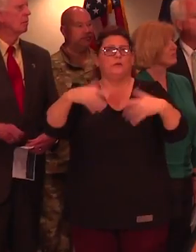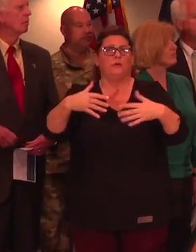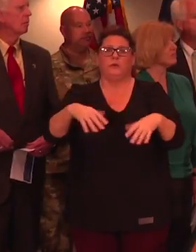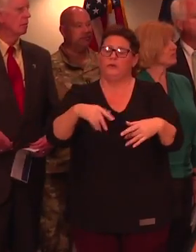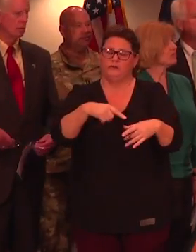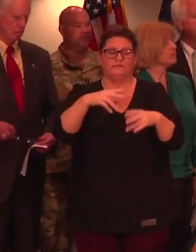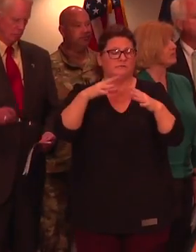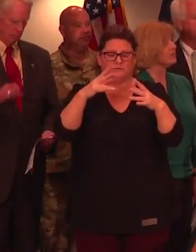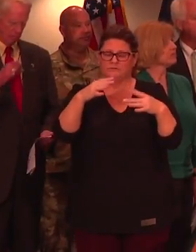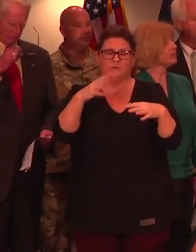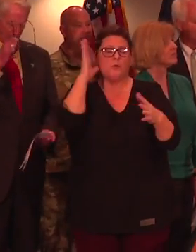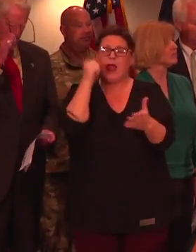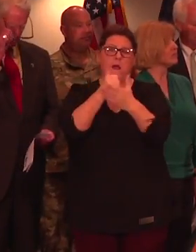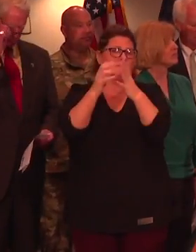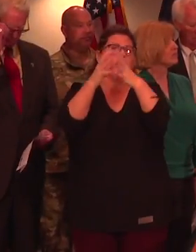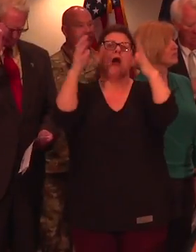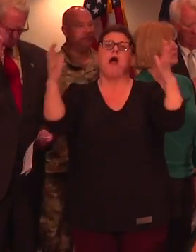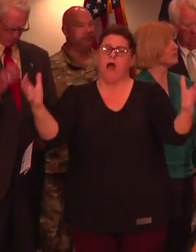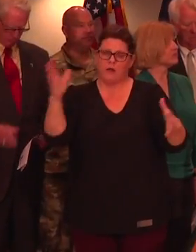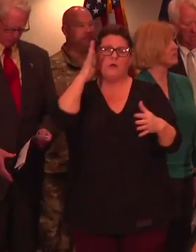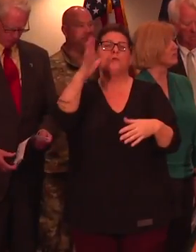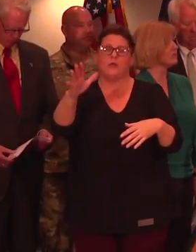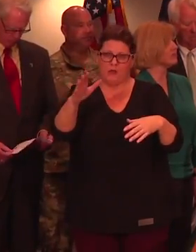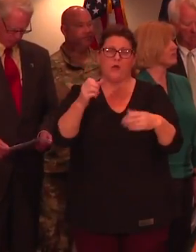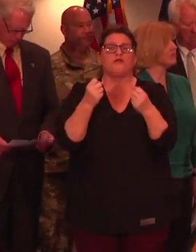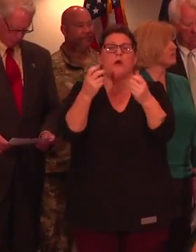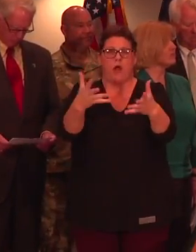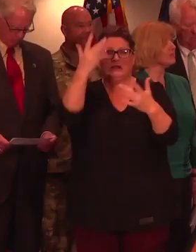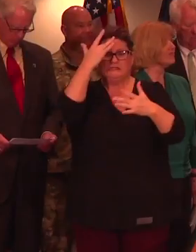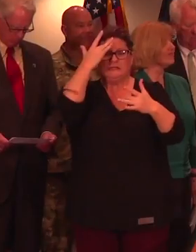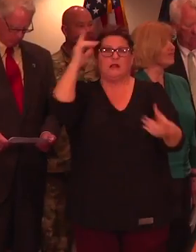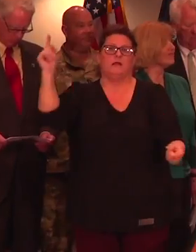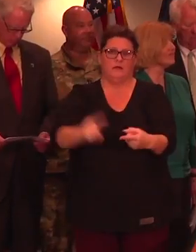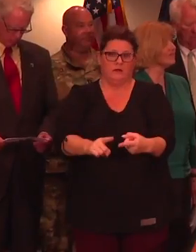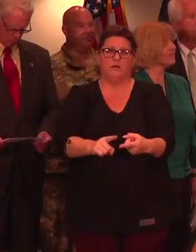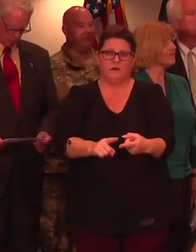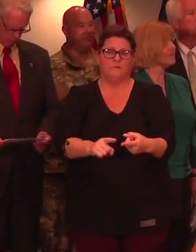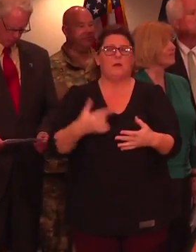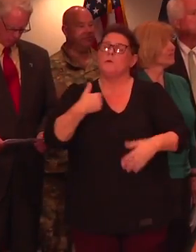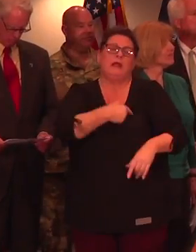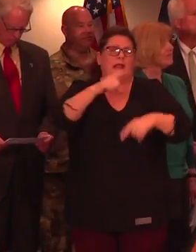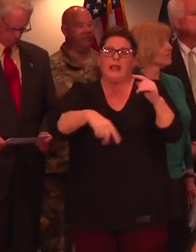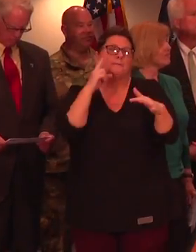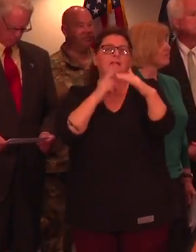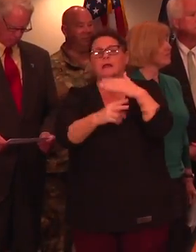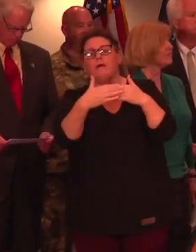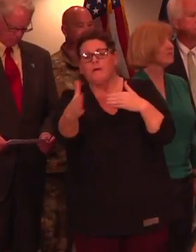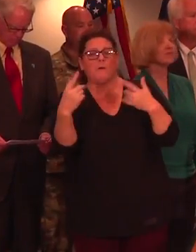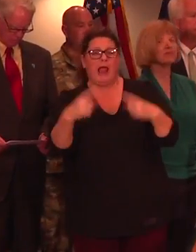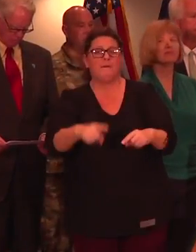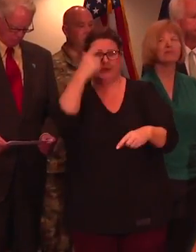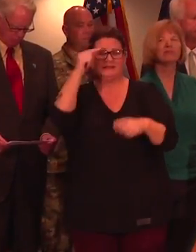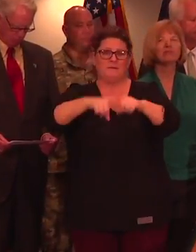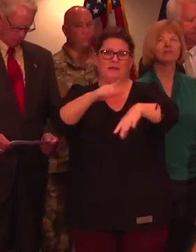and can slow the spread of disease. And so it's difficult to predict but these additional measures we hope will